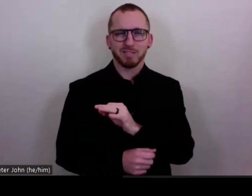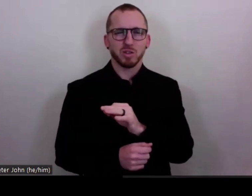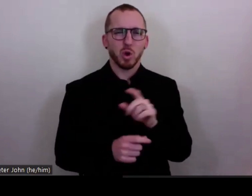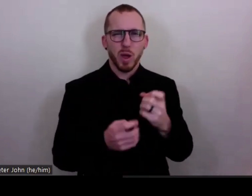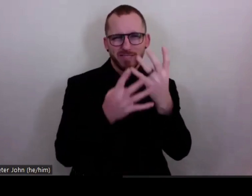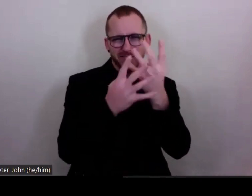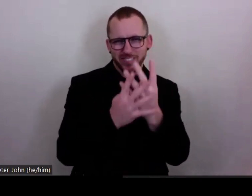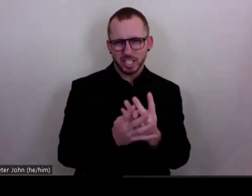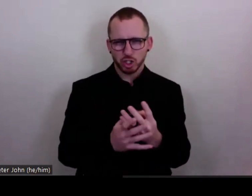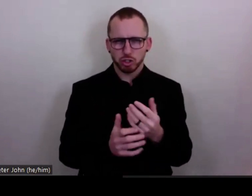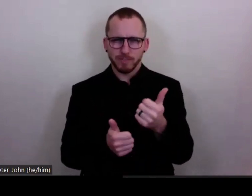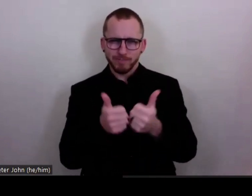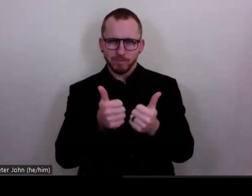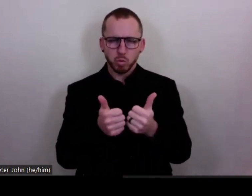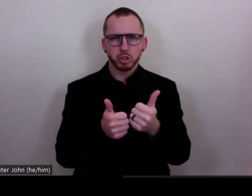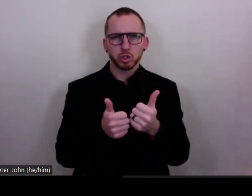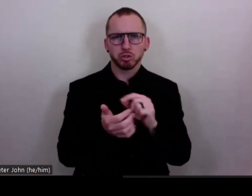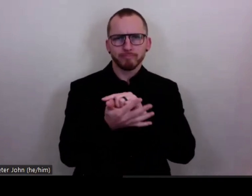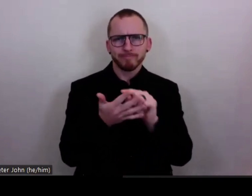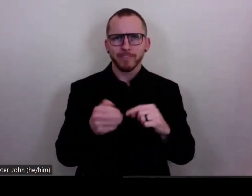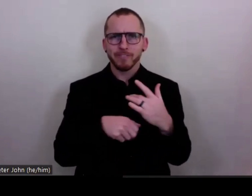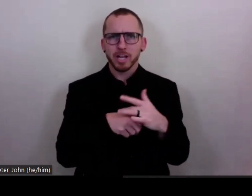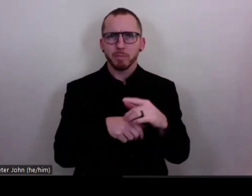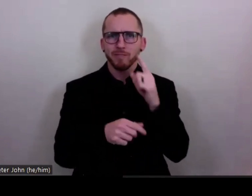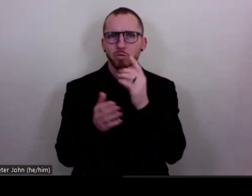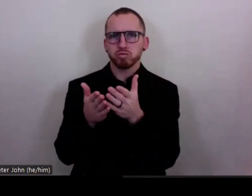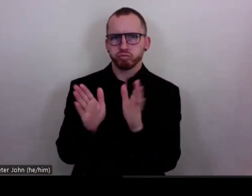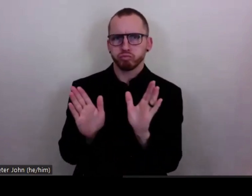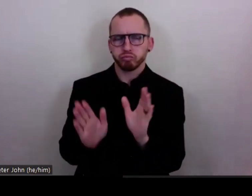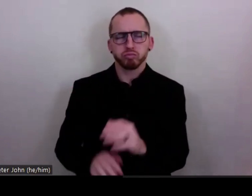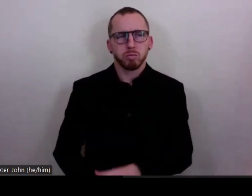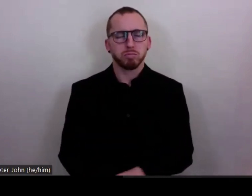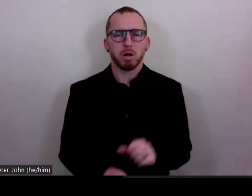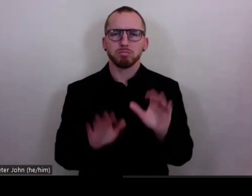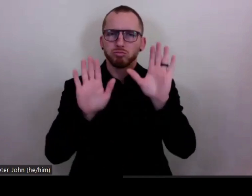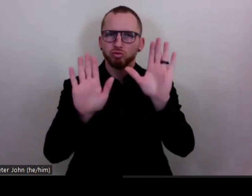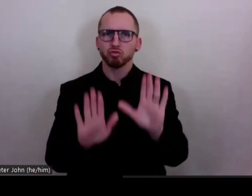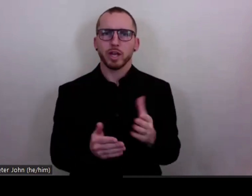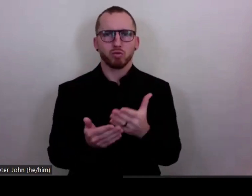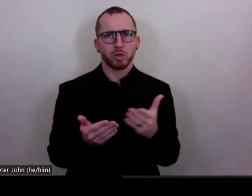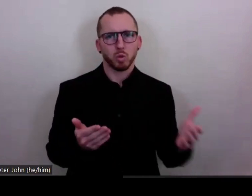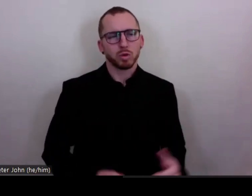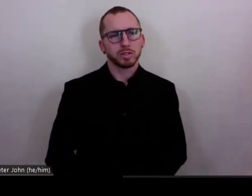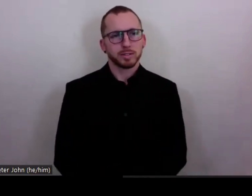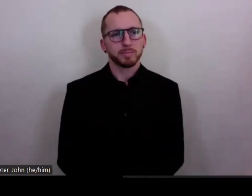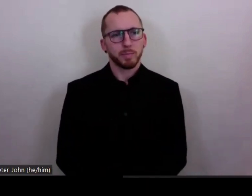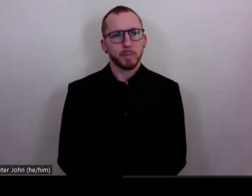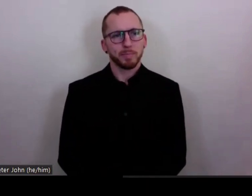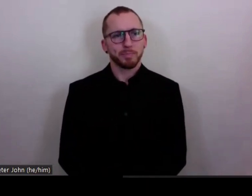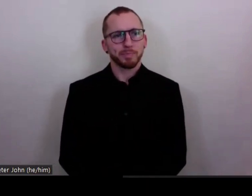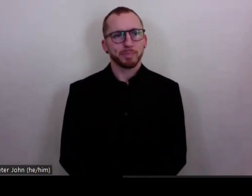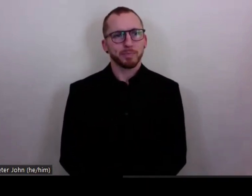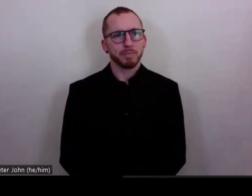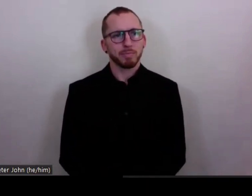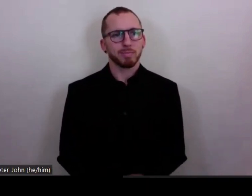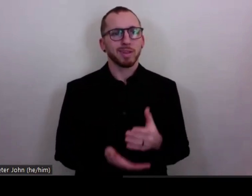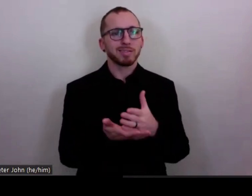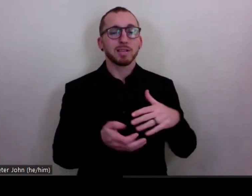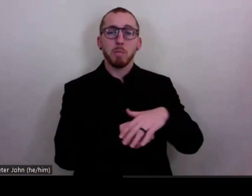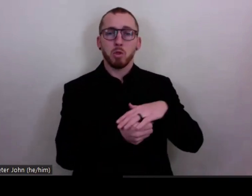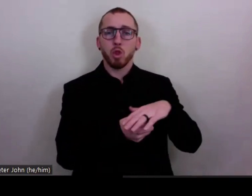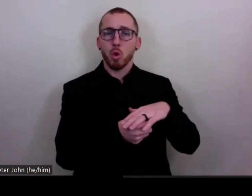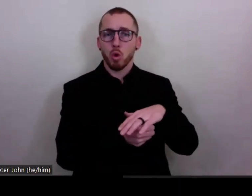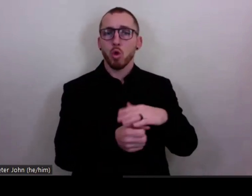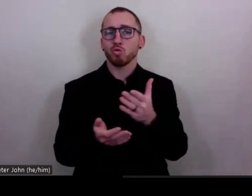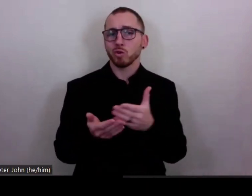they're an excellent resource. And then later I'm going to talk about some veteran resources at the outbreak, but here are some of the local veteran resources that we